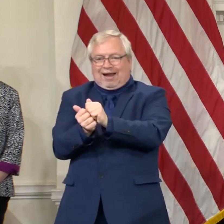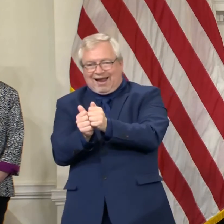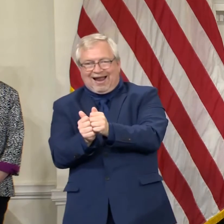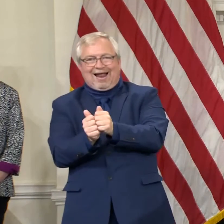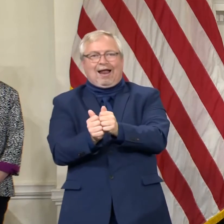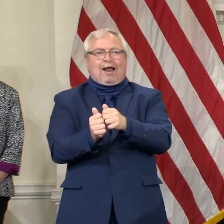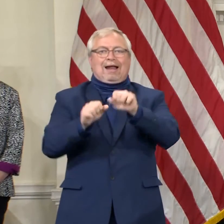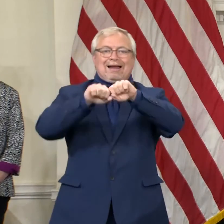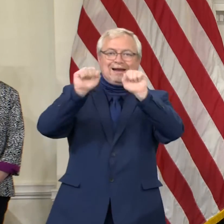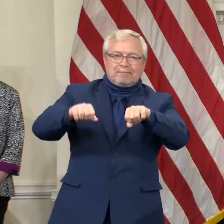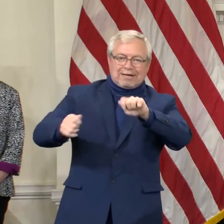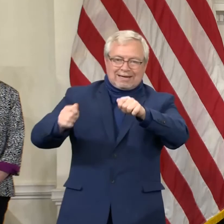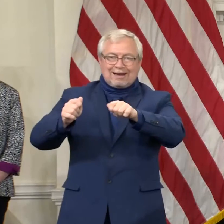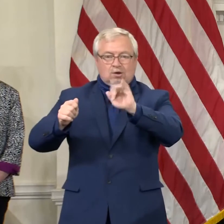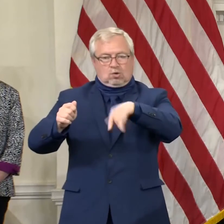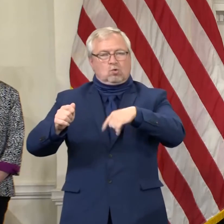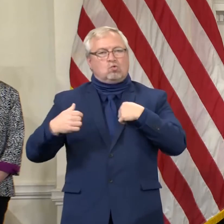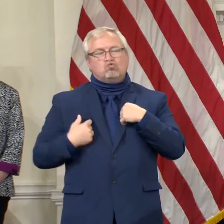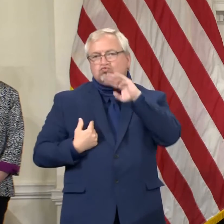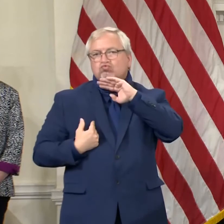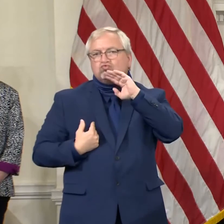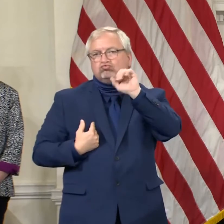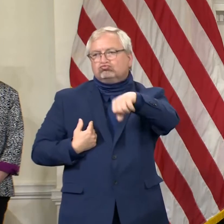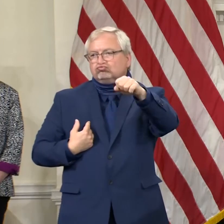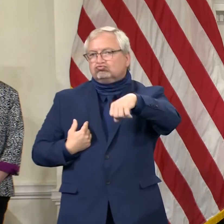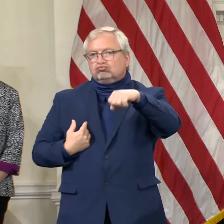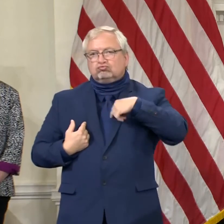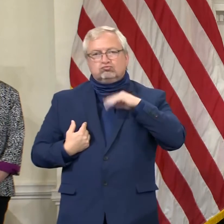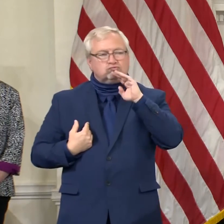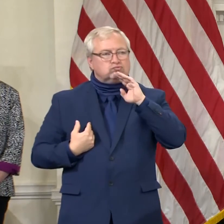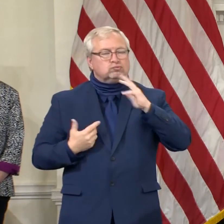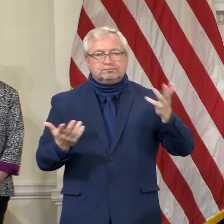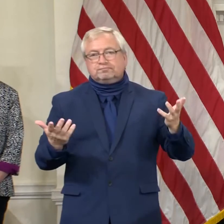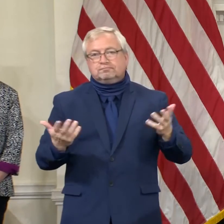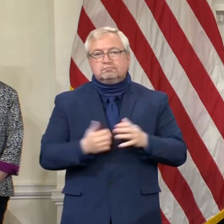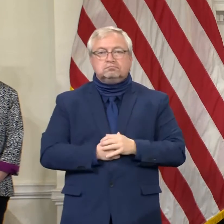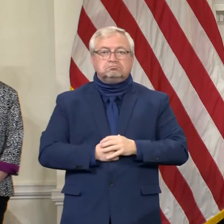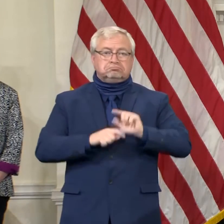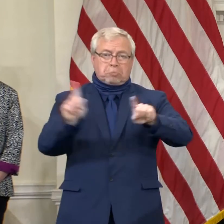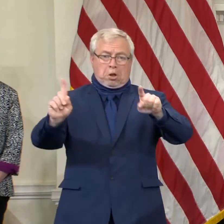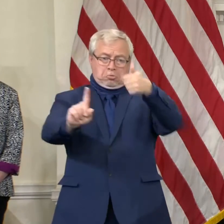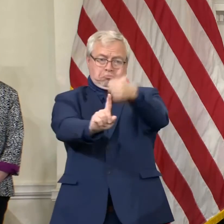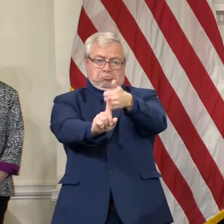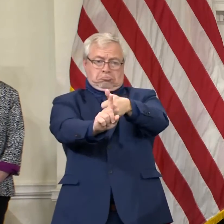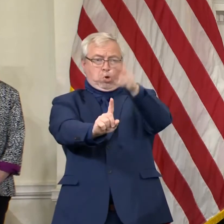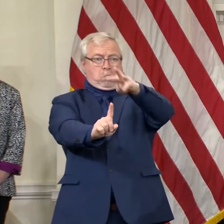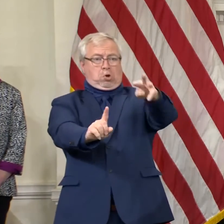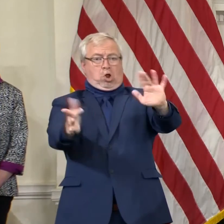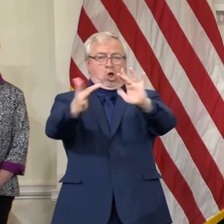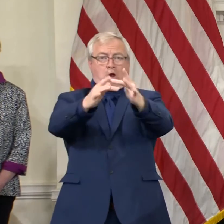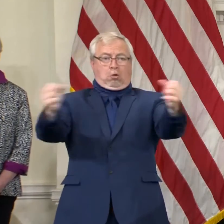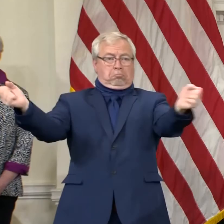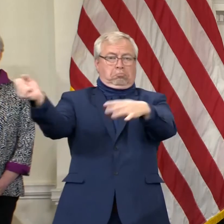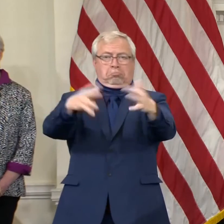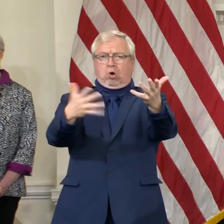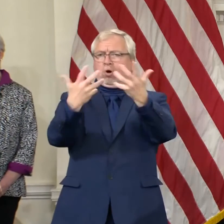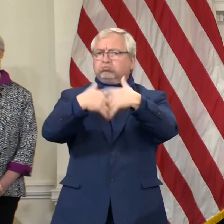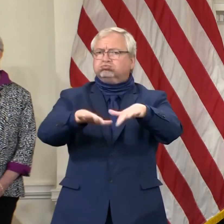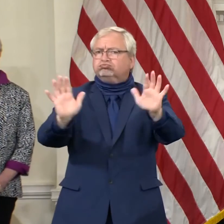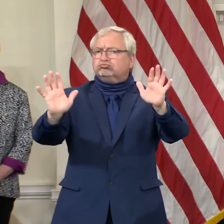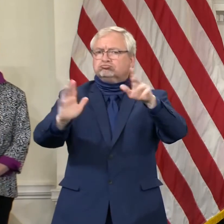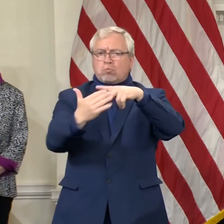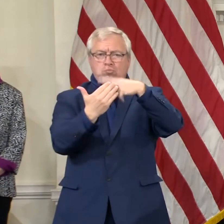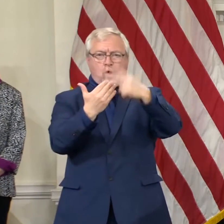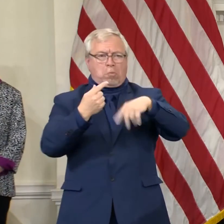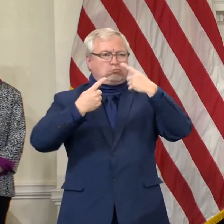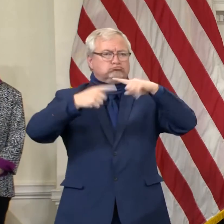frustrating. I said we were going to get the website fixed. We got it fixed. But it's still, the program is very difficult